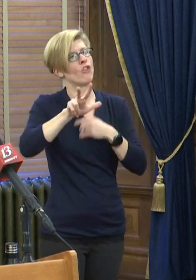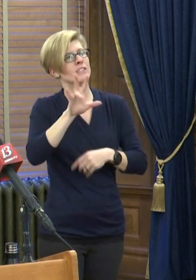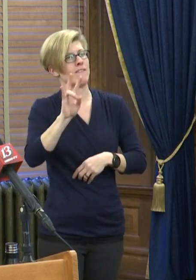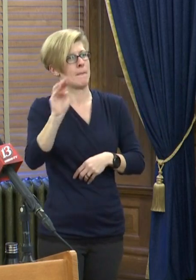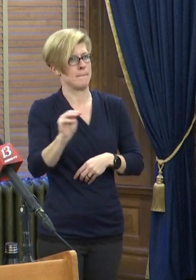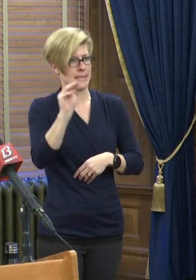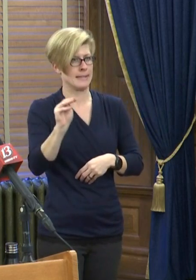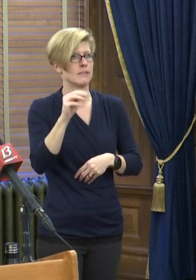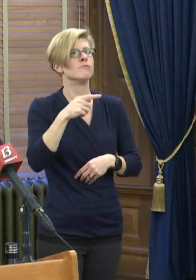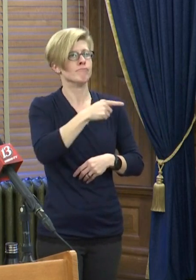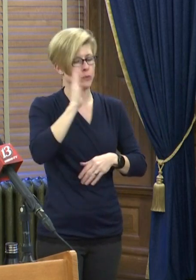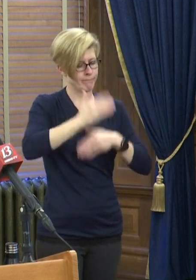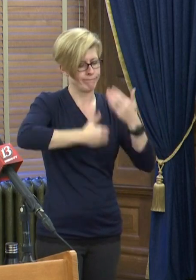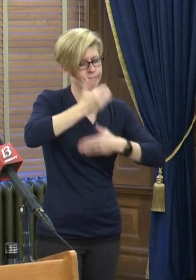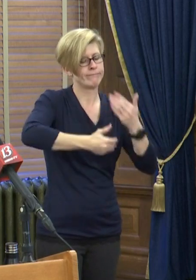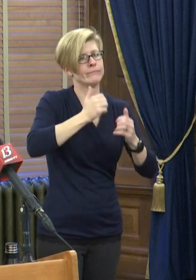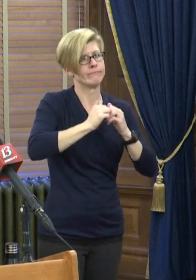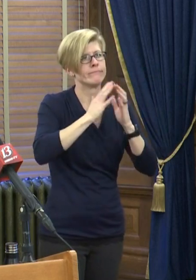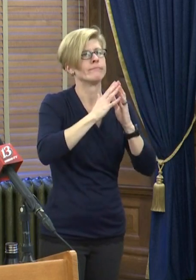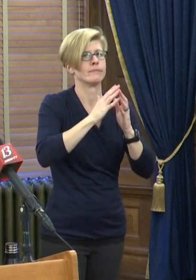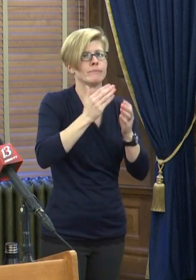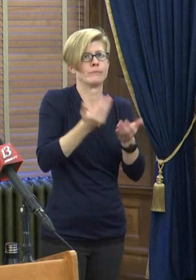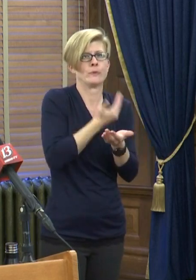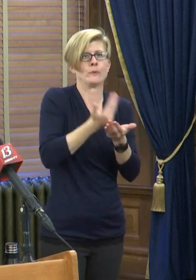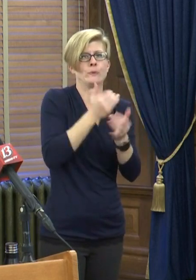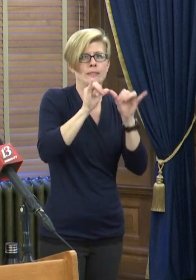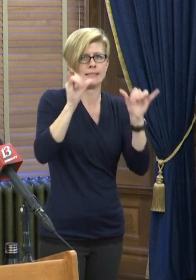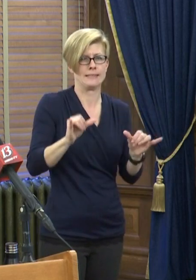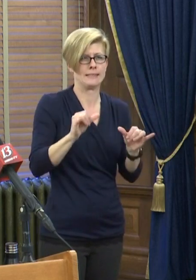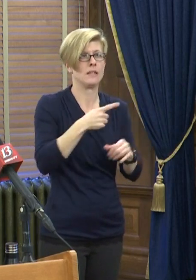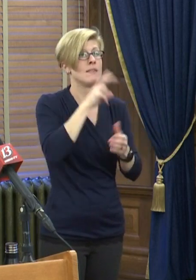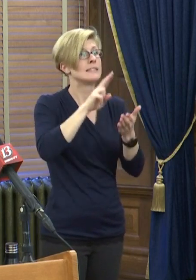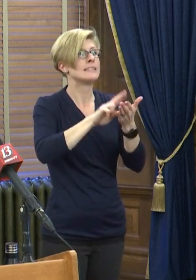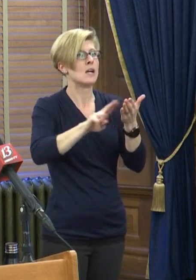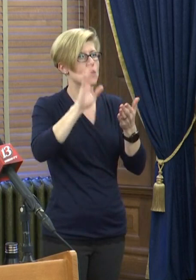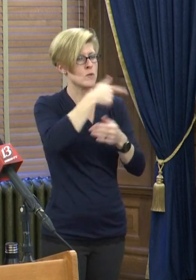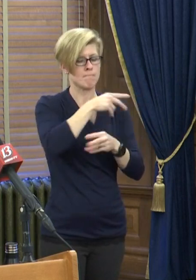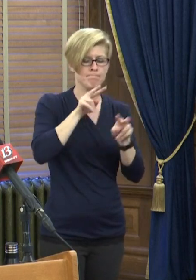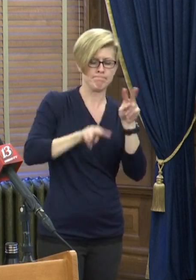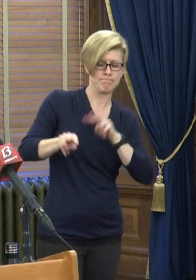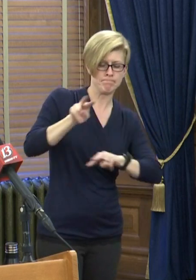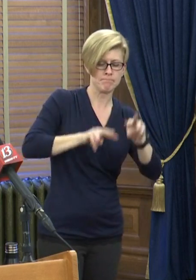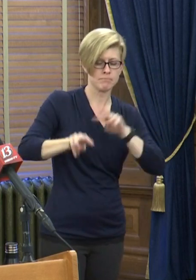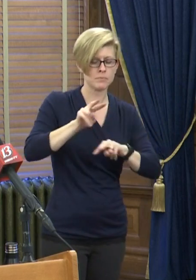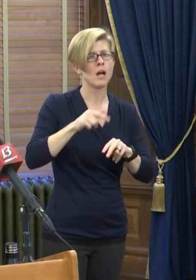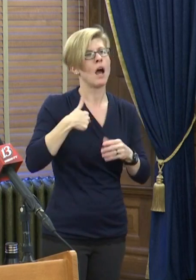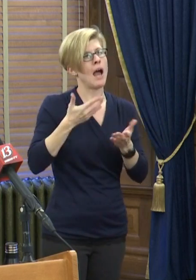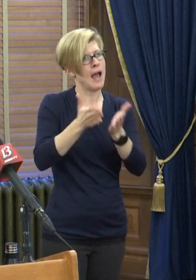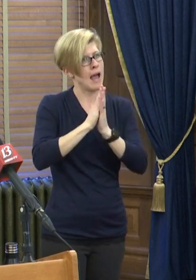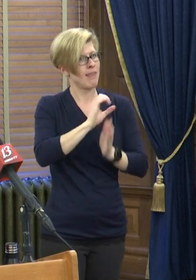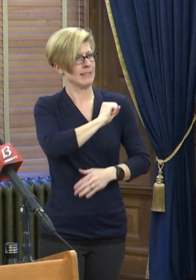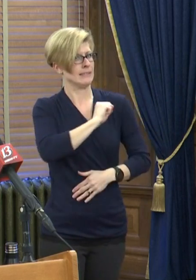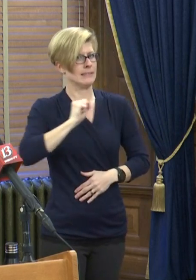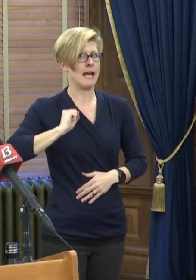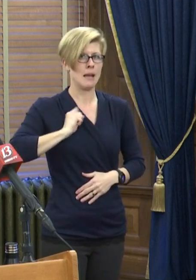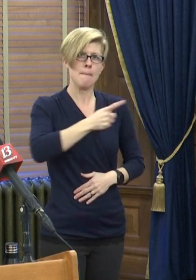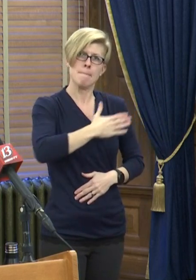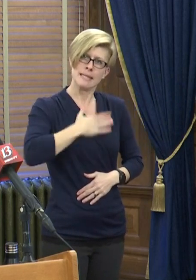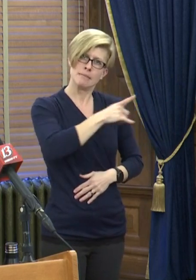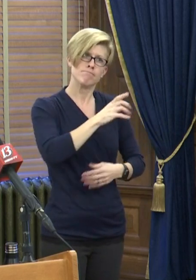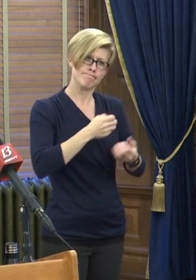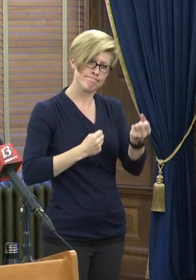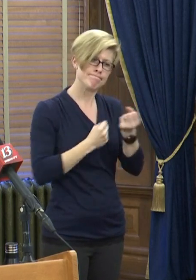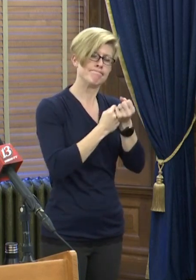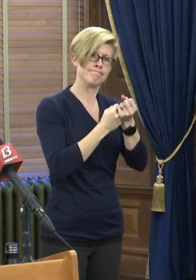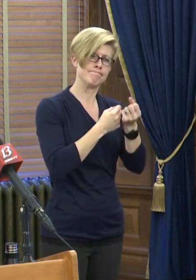Secretary Shultz's leadership. We urge the Kansas Senate to act quickly to confirm Secretary Shultz so she can